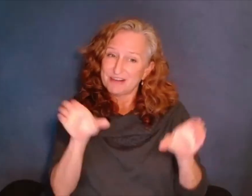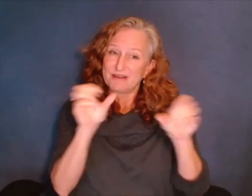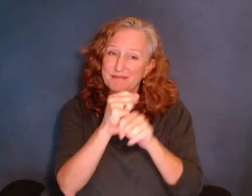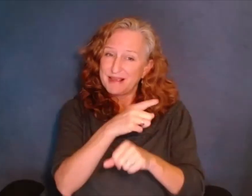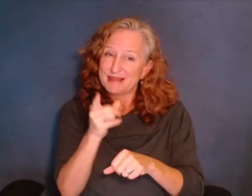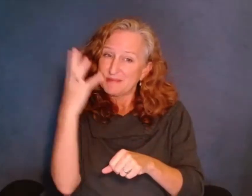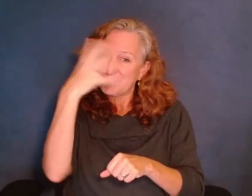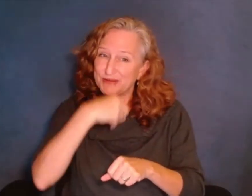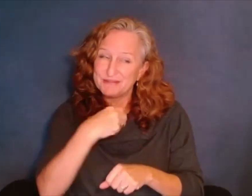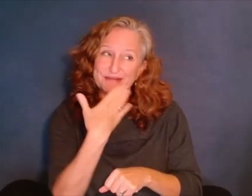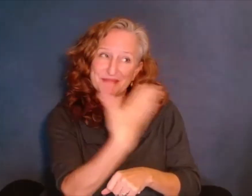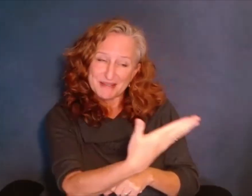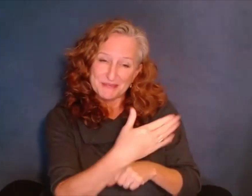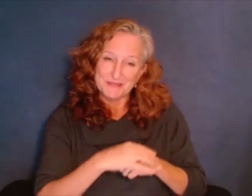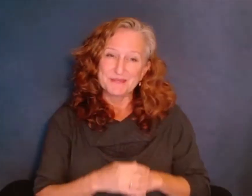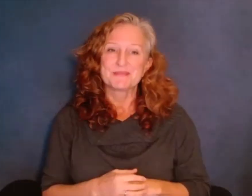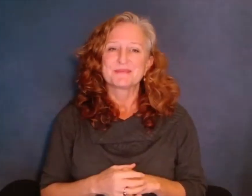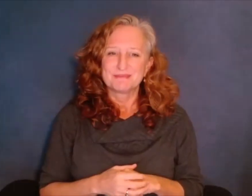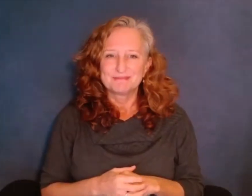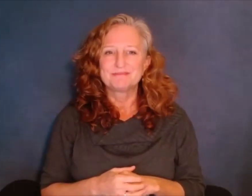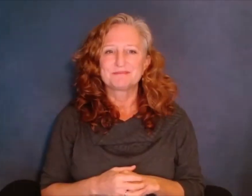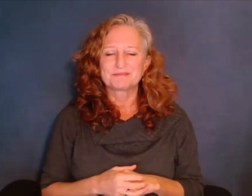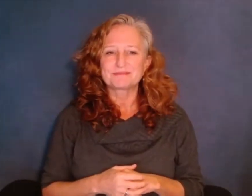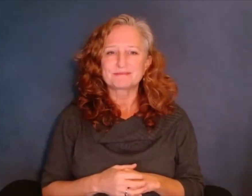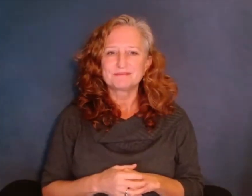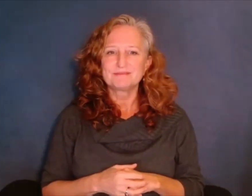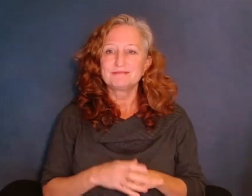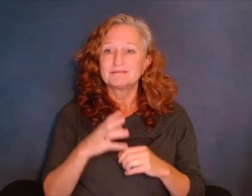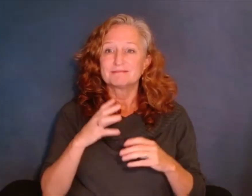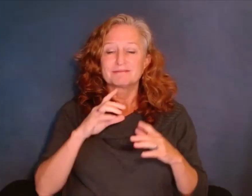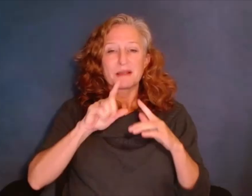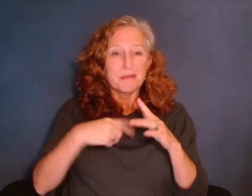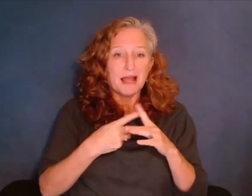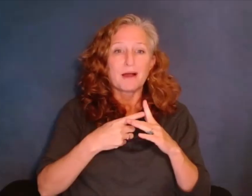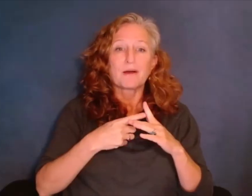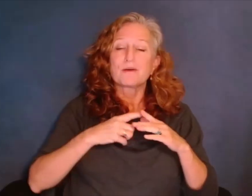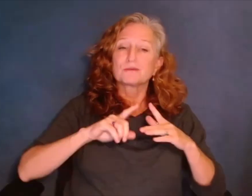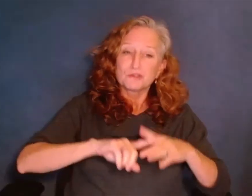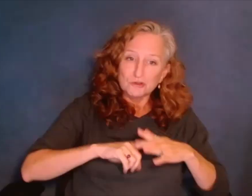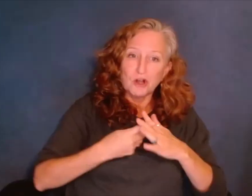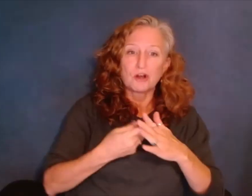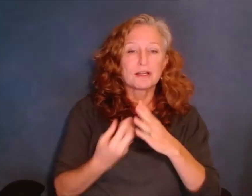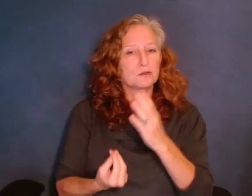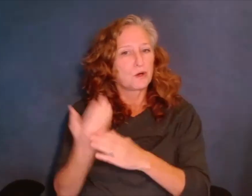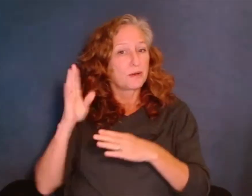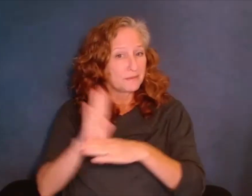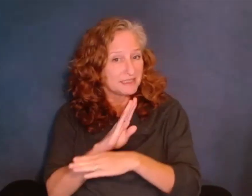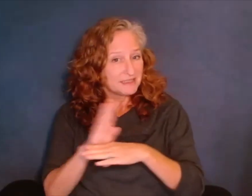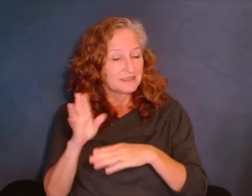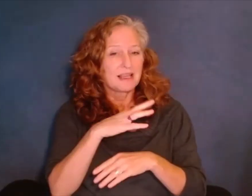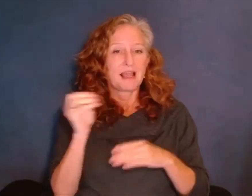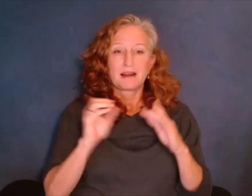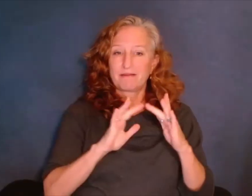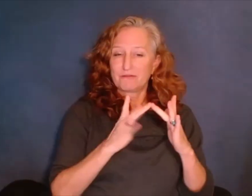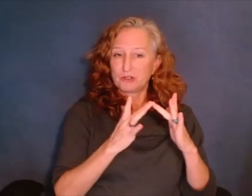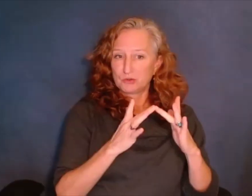is accessible. And really, so many people can participate and can click record and start that. And as far as